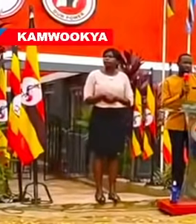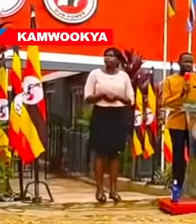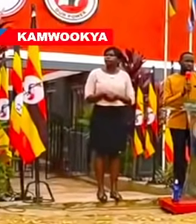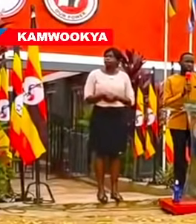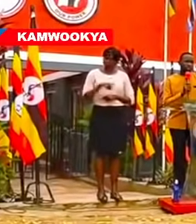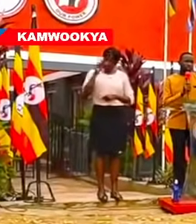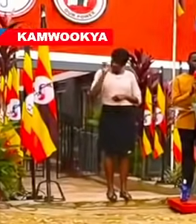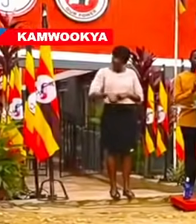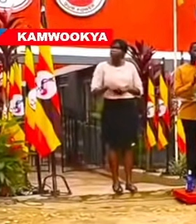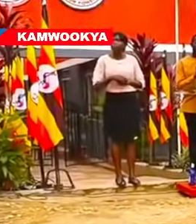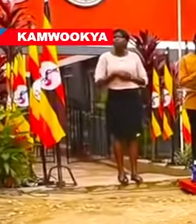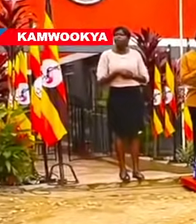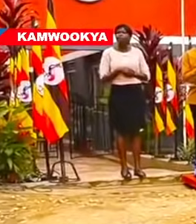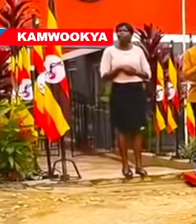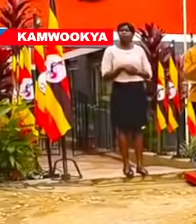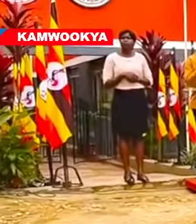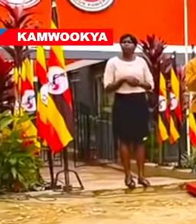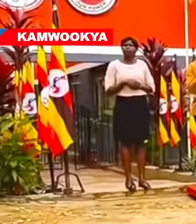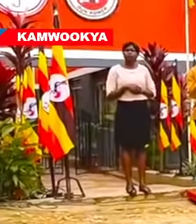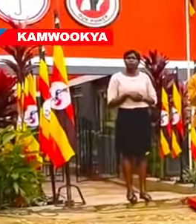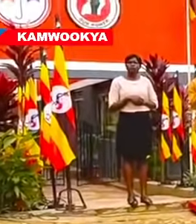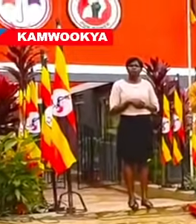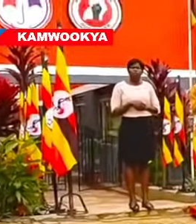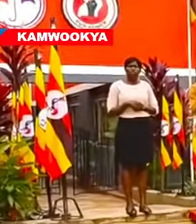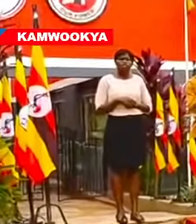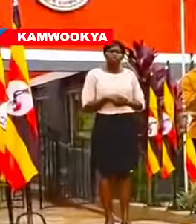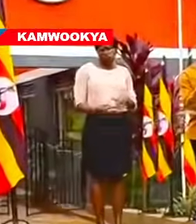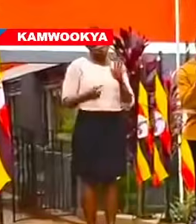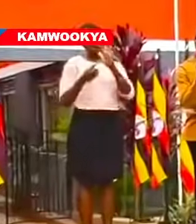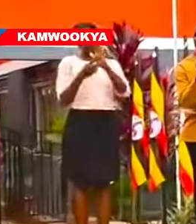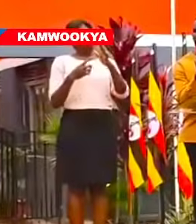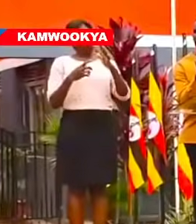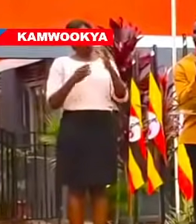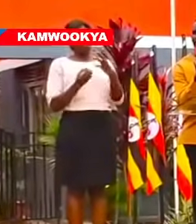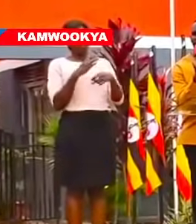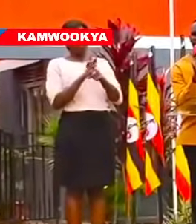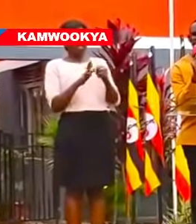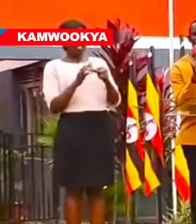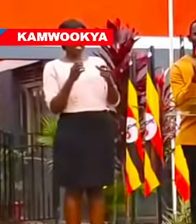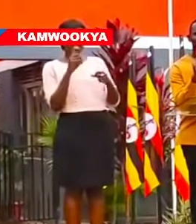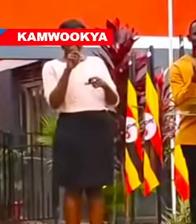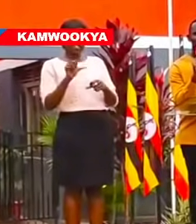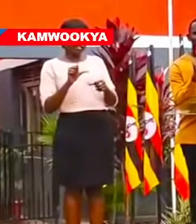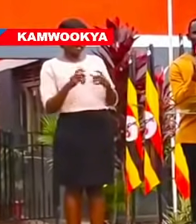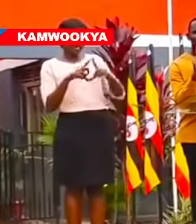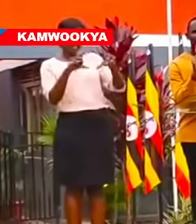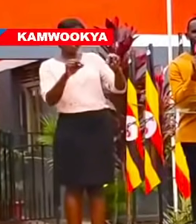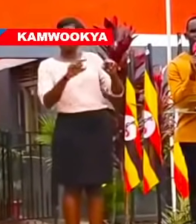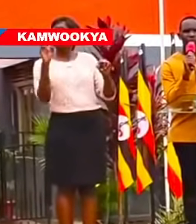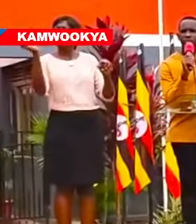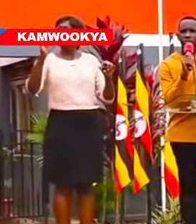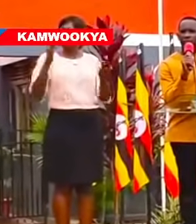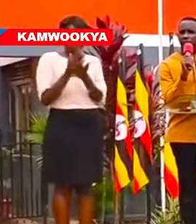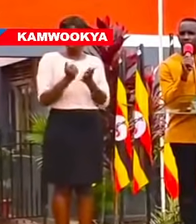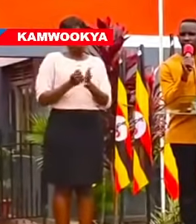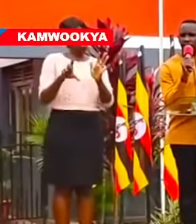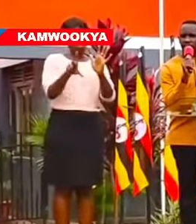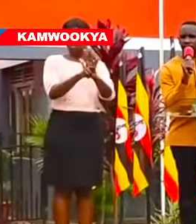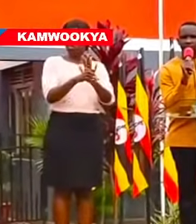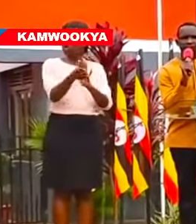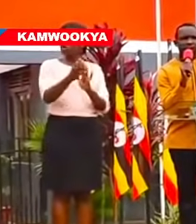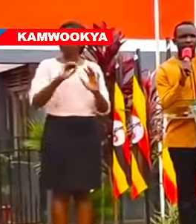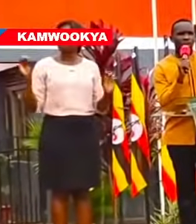We shall not necessarily have to show our COVID-19 vaccine card because there is no law that requires